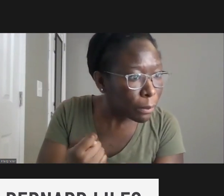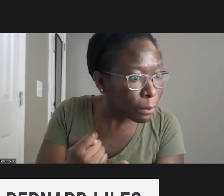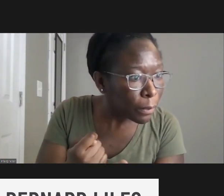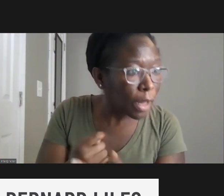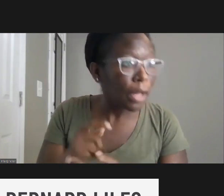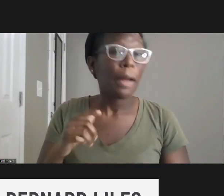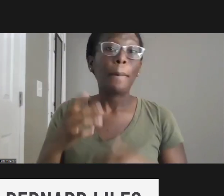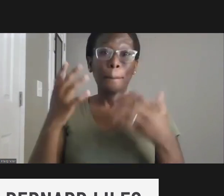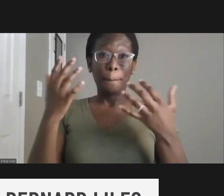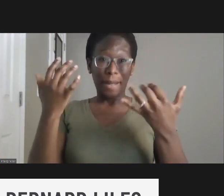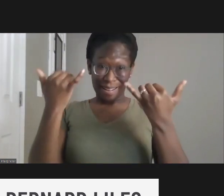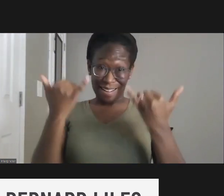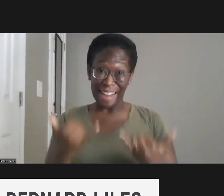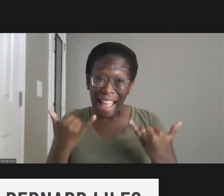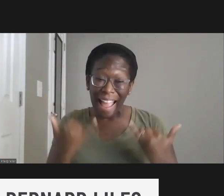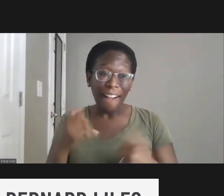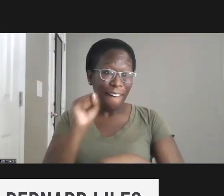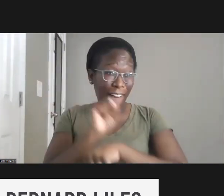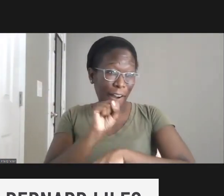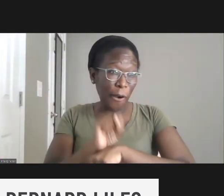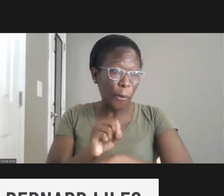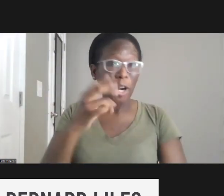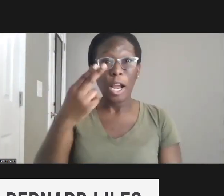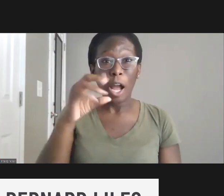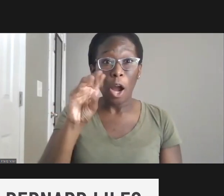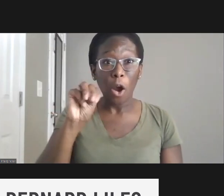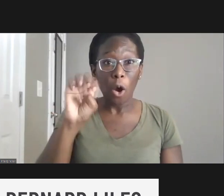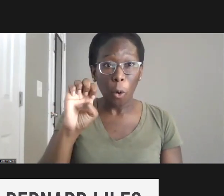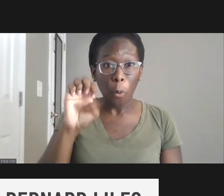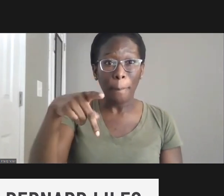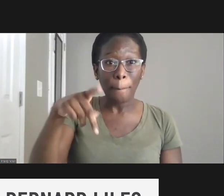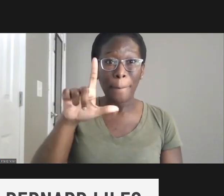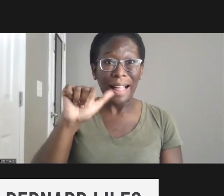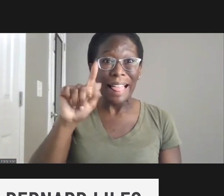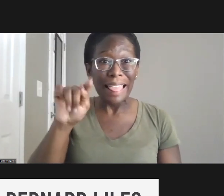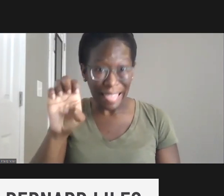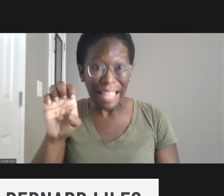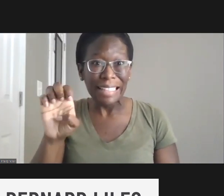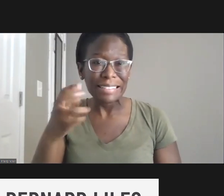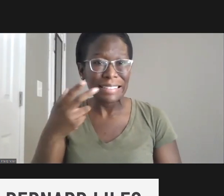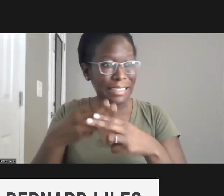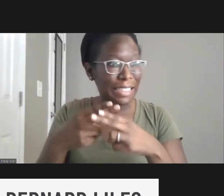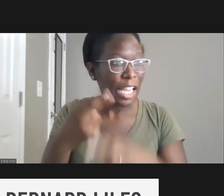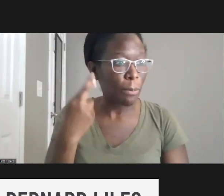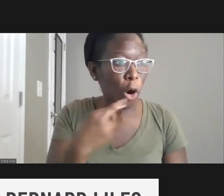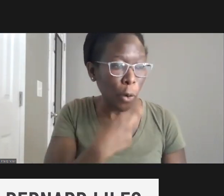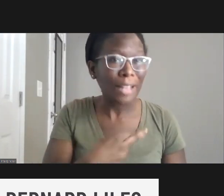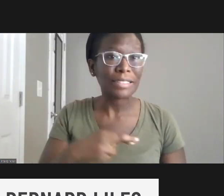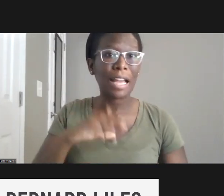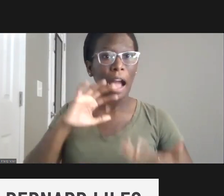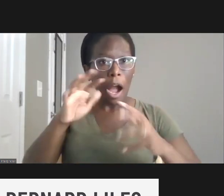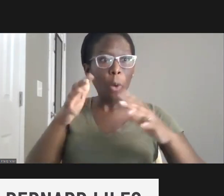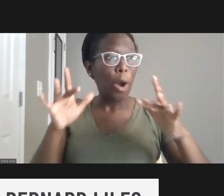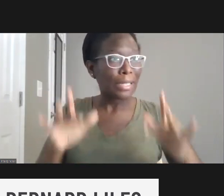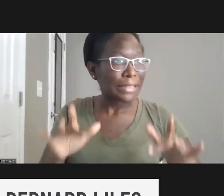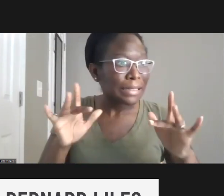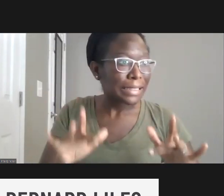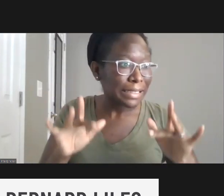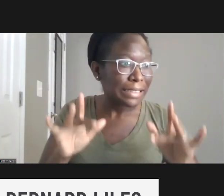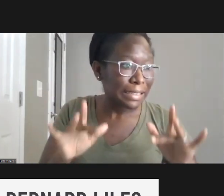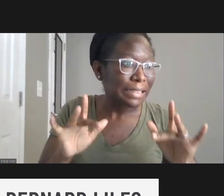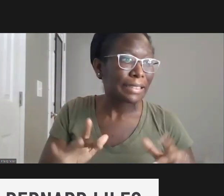Plate restaurant as a dishwasher. Though I wear many hats there,